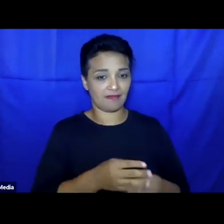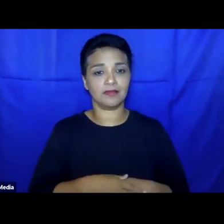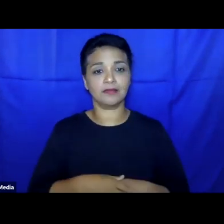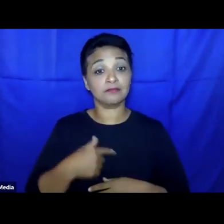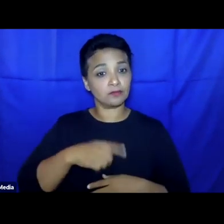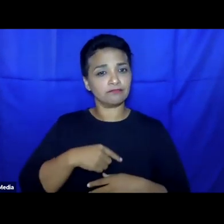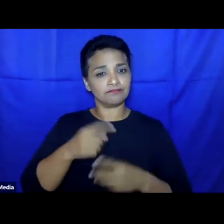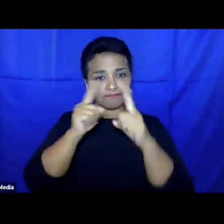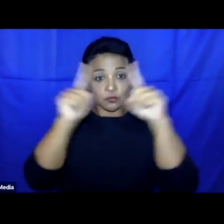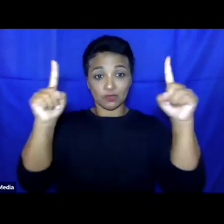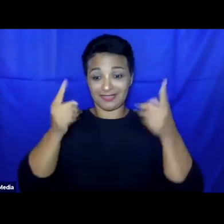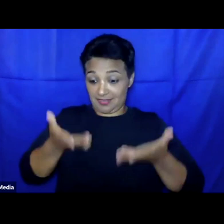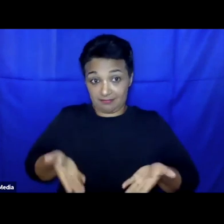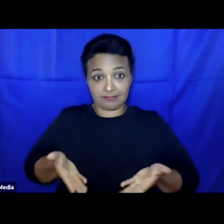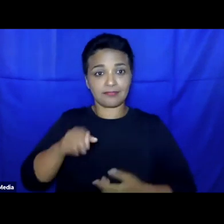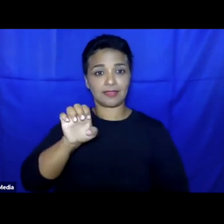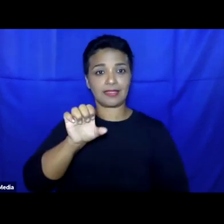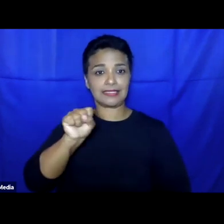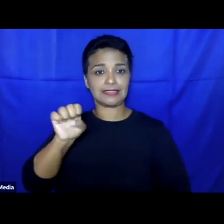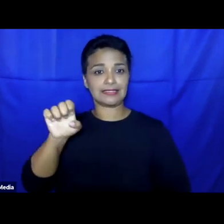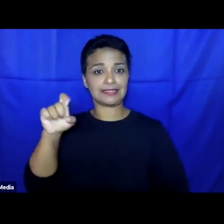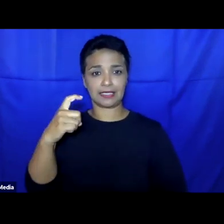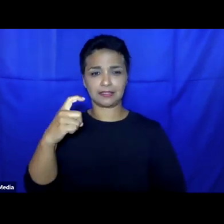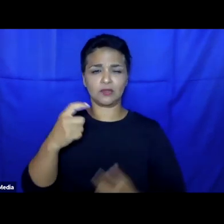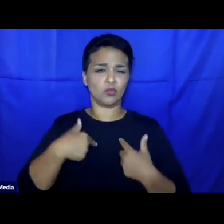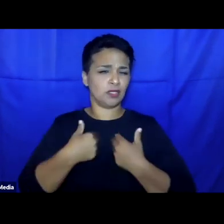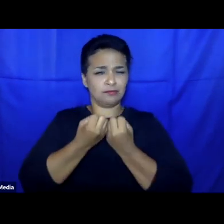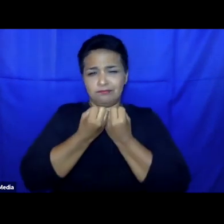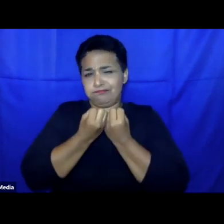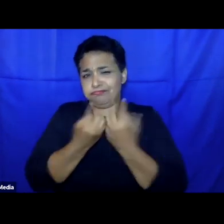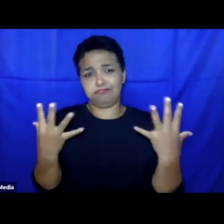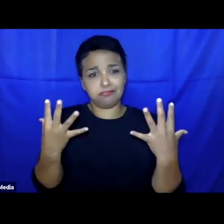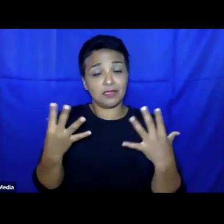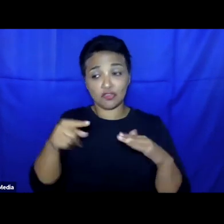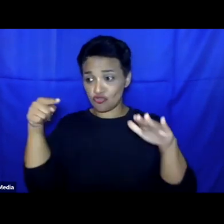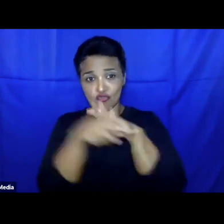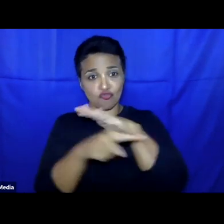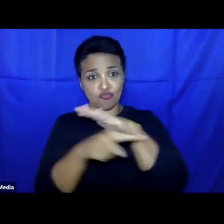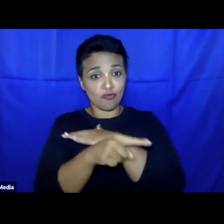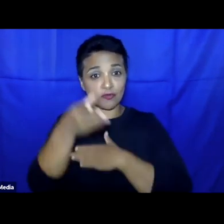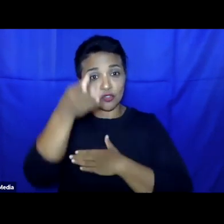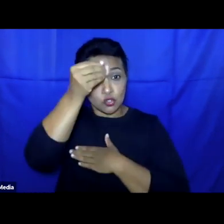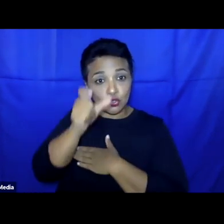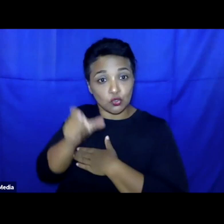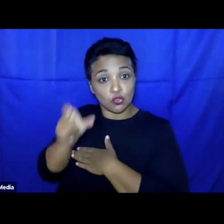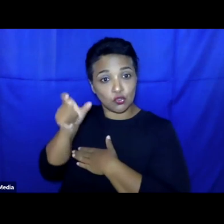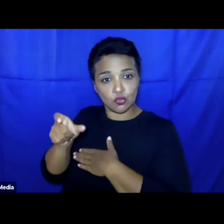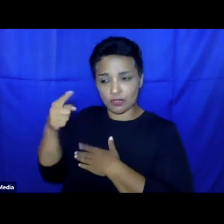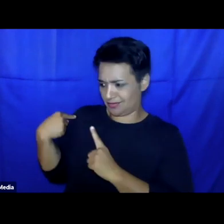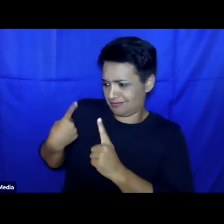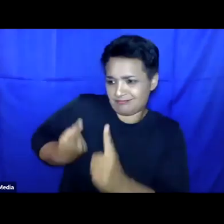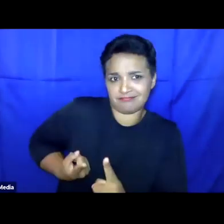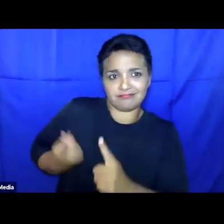we've had many refugees as students over the years, and at least one of